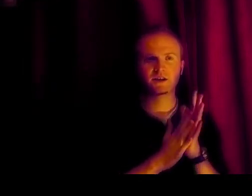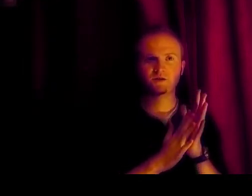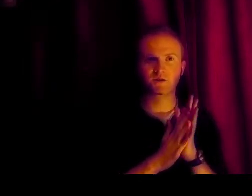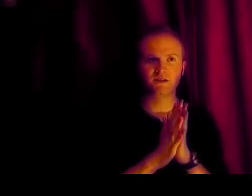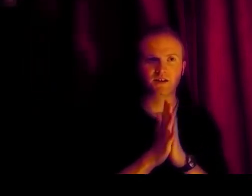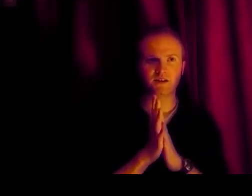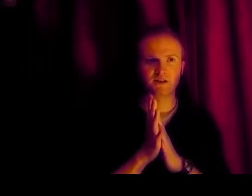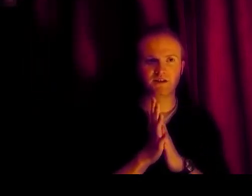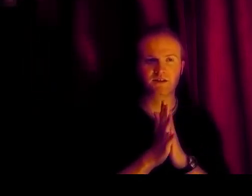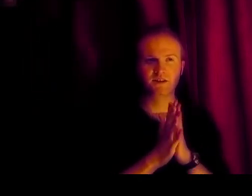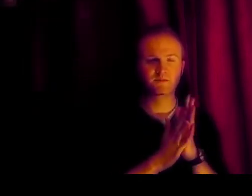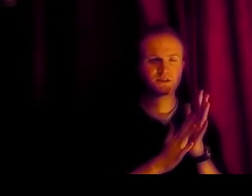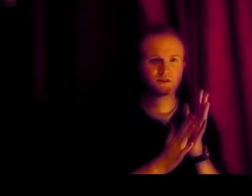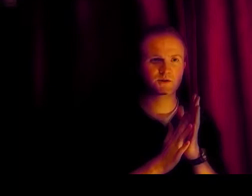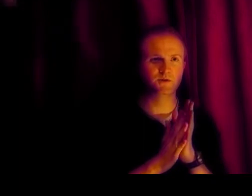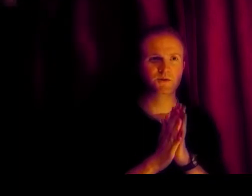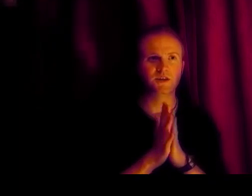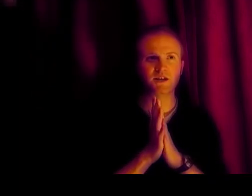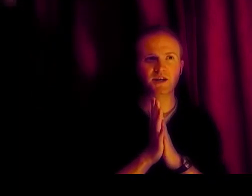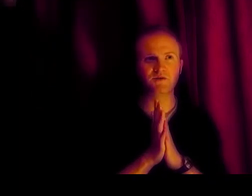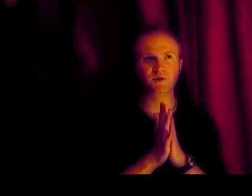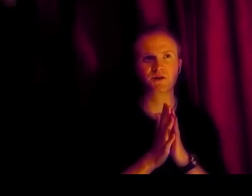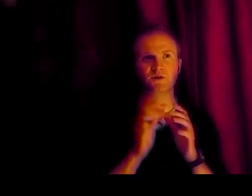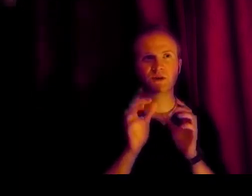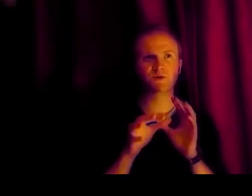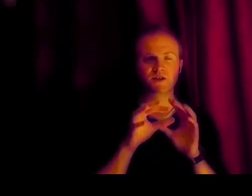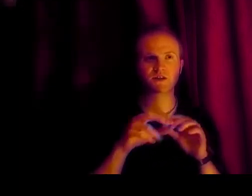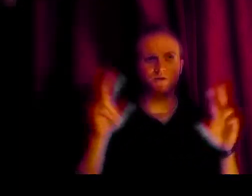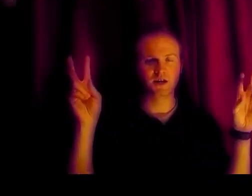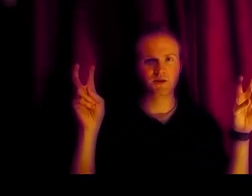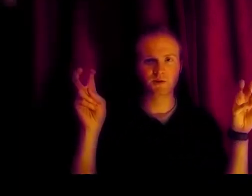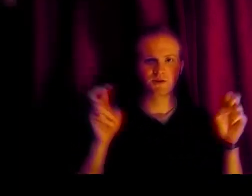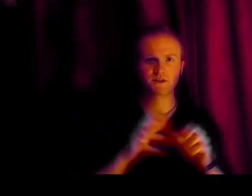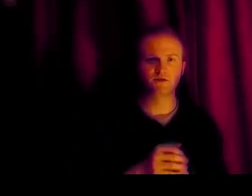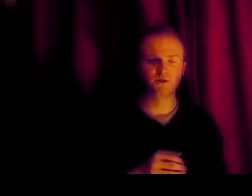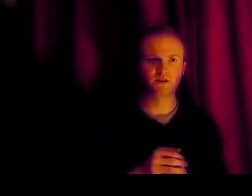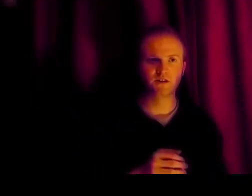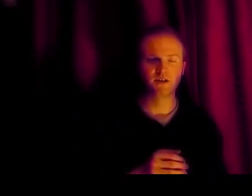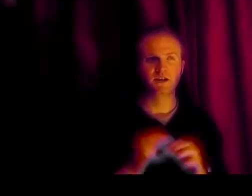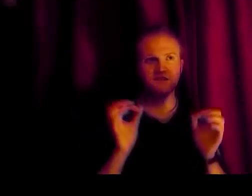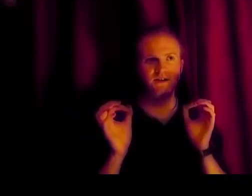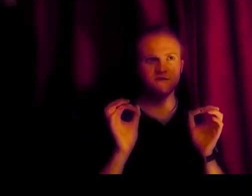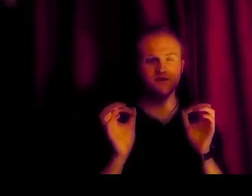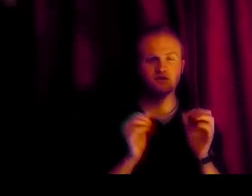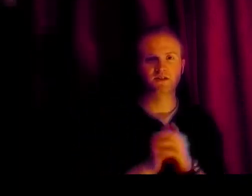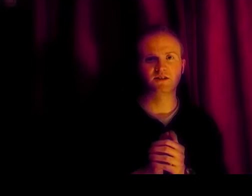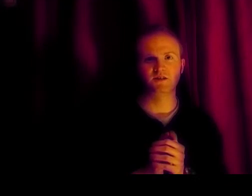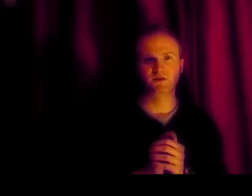few other settings seems to kind of work, although when you watch it in the new high quality that YouTube's got, sound goes out of sync